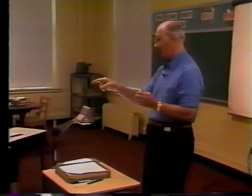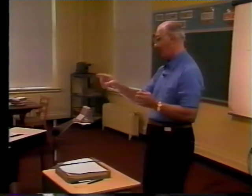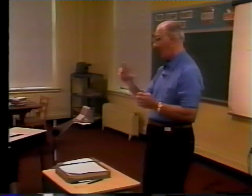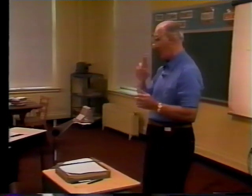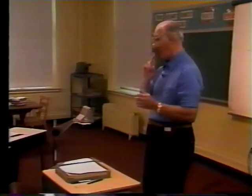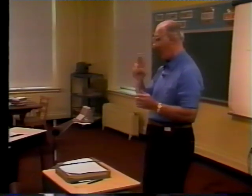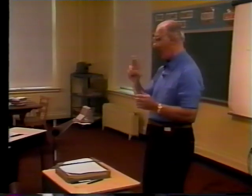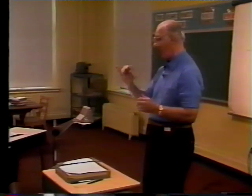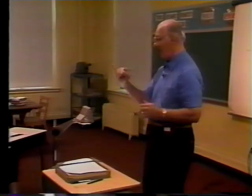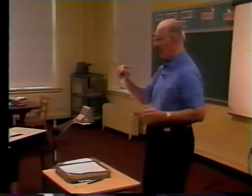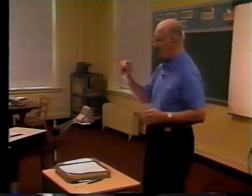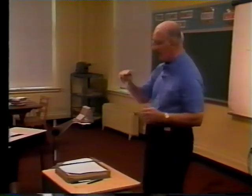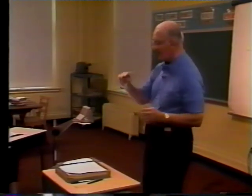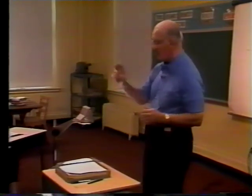you are